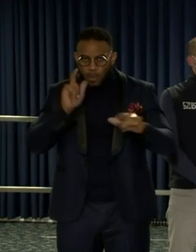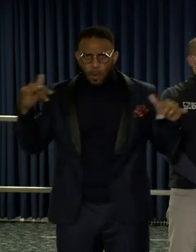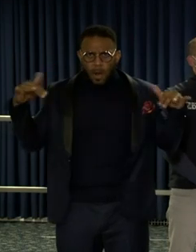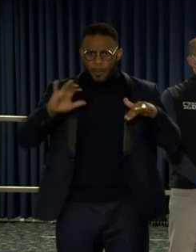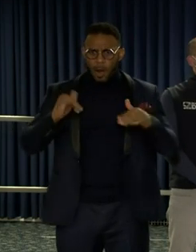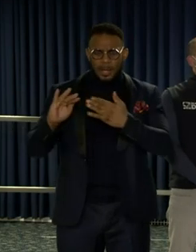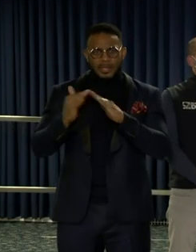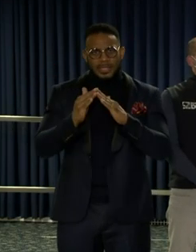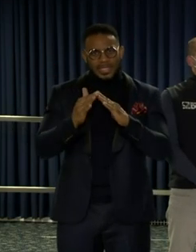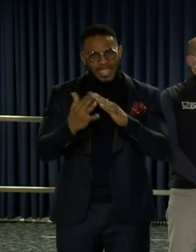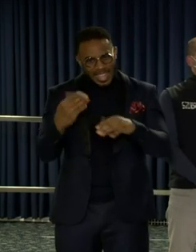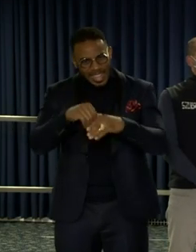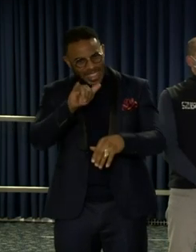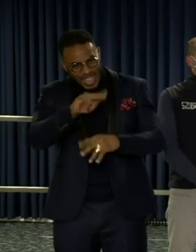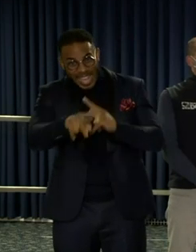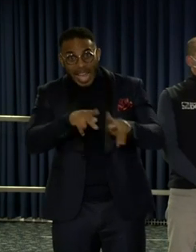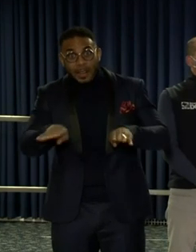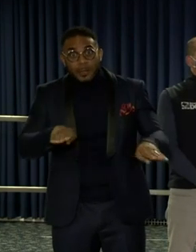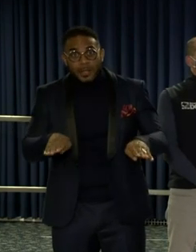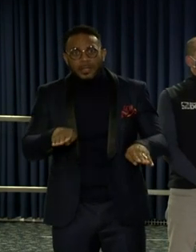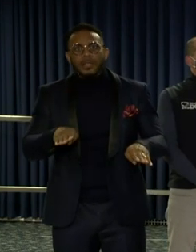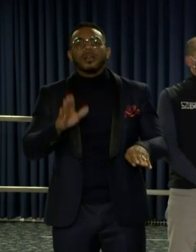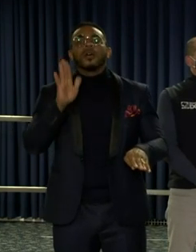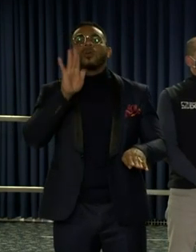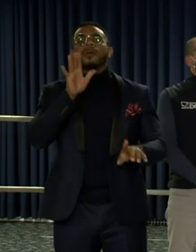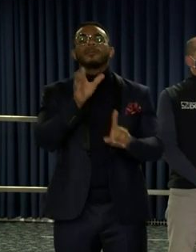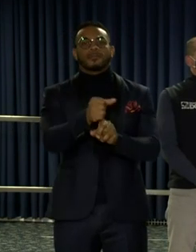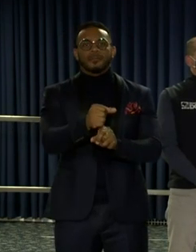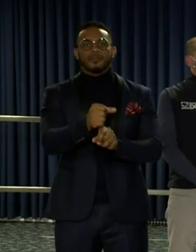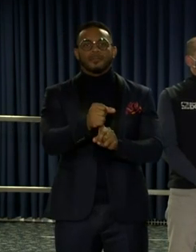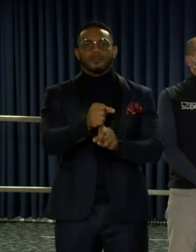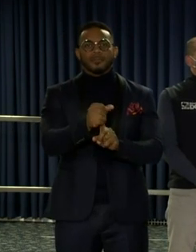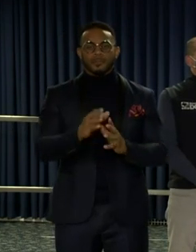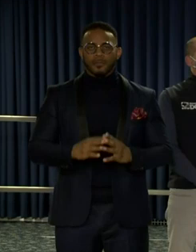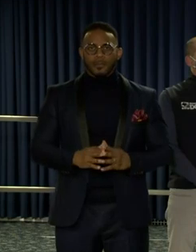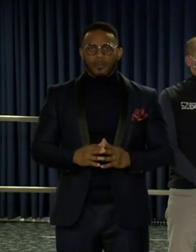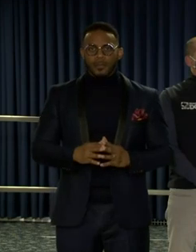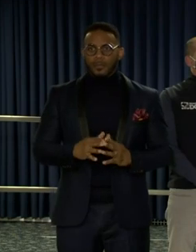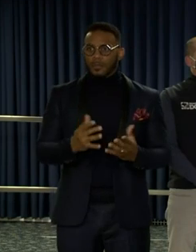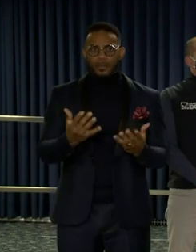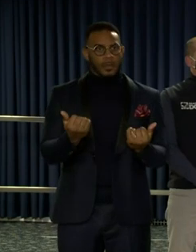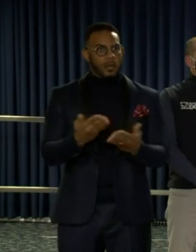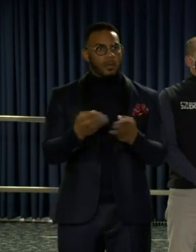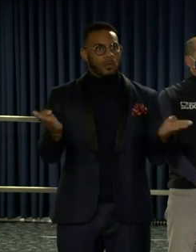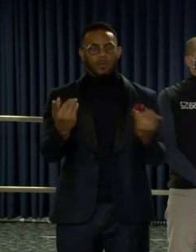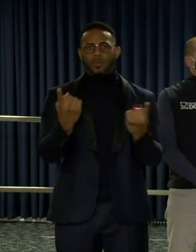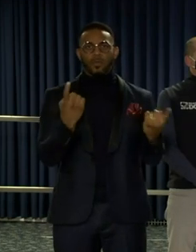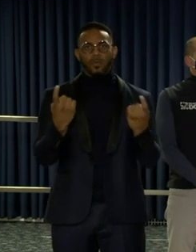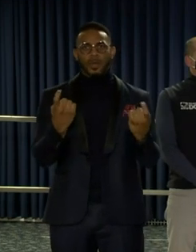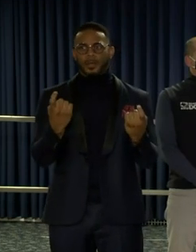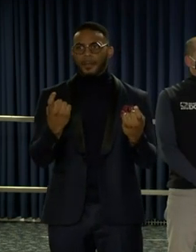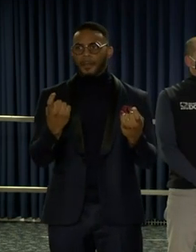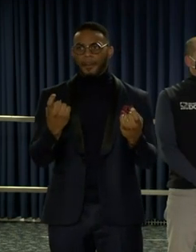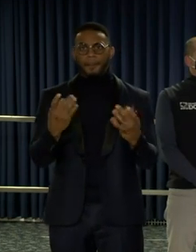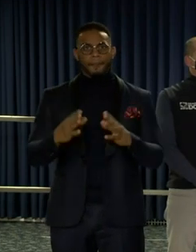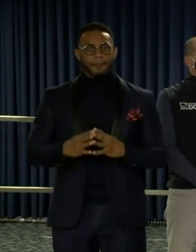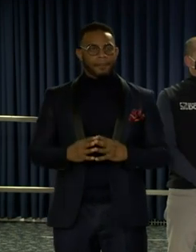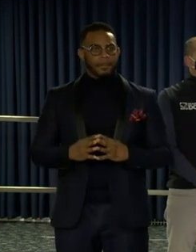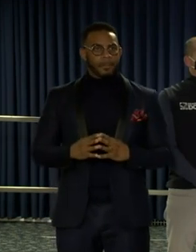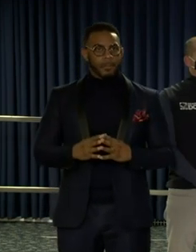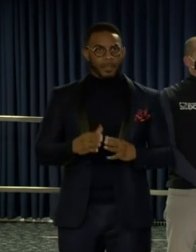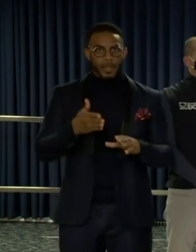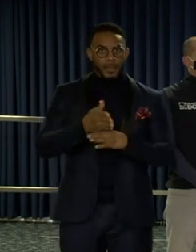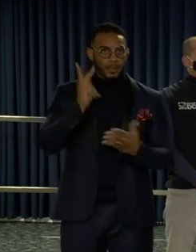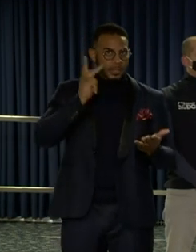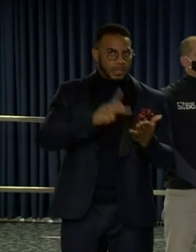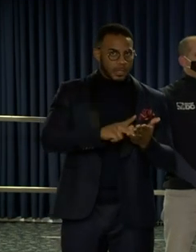to our city engaged in unlawful behavior will be held accountable. We can take any questions that you may have after the secretary